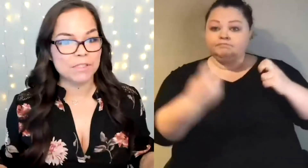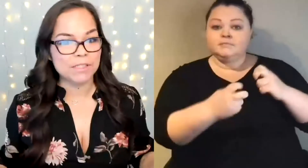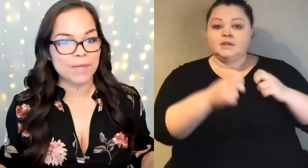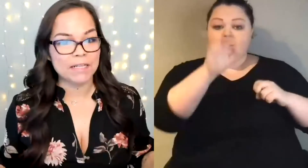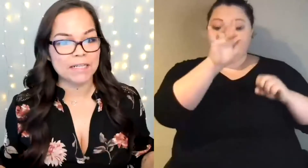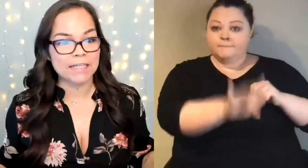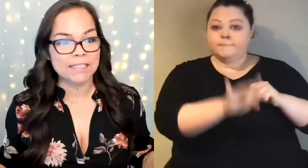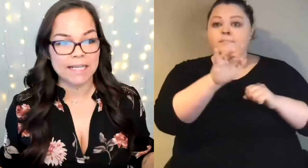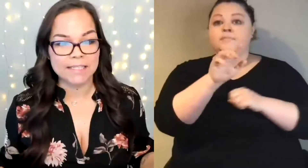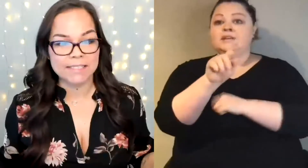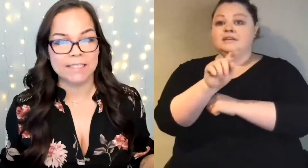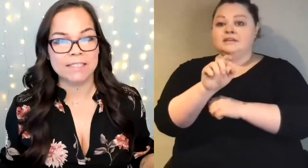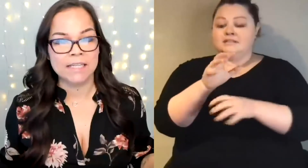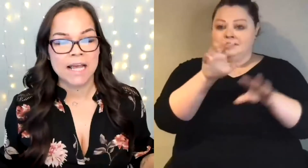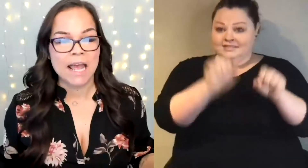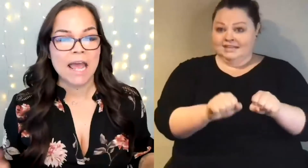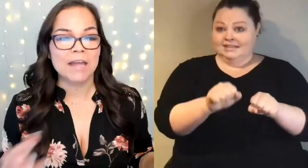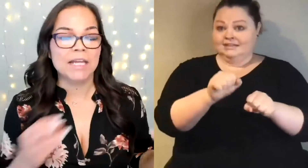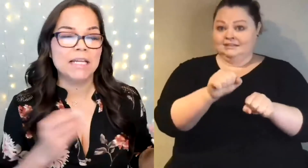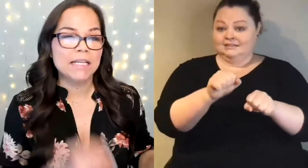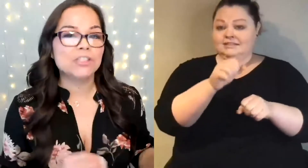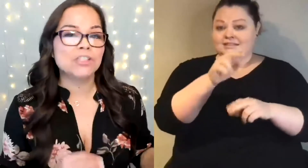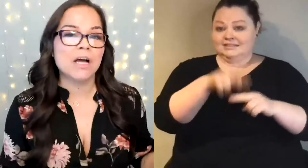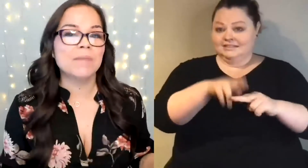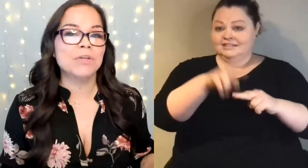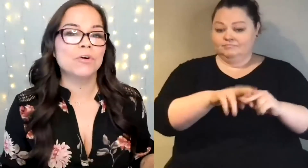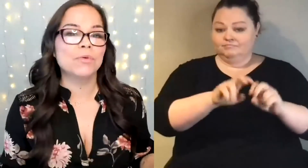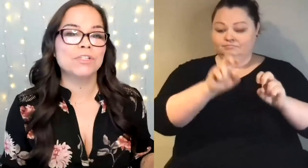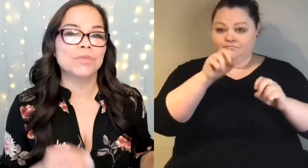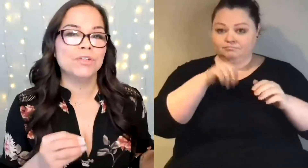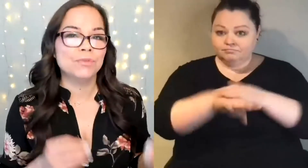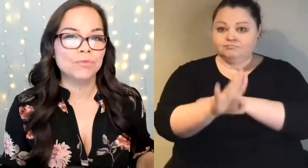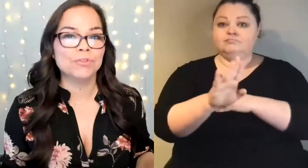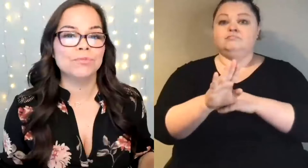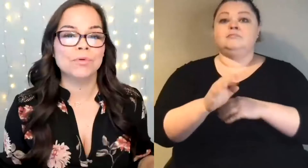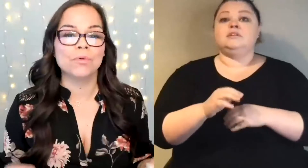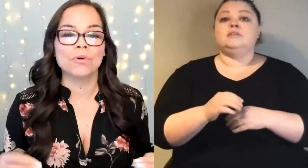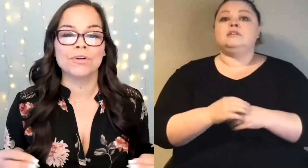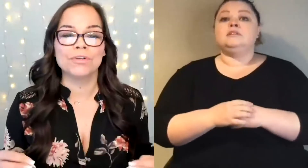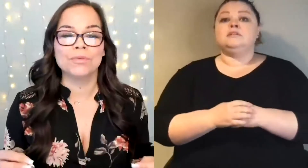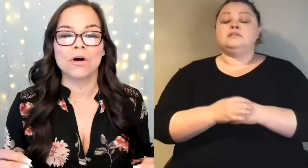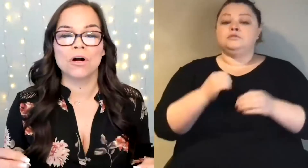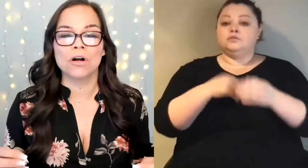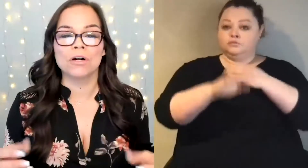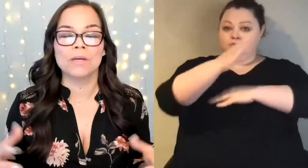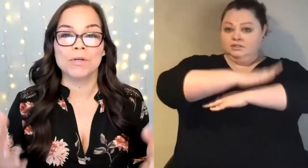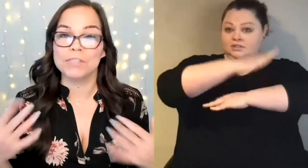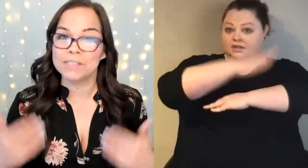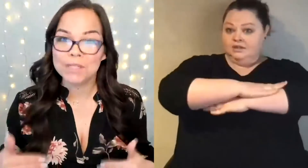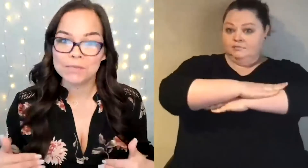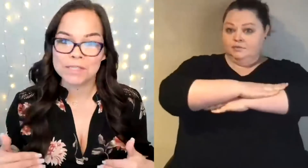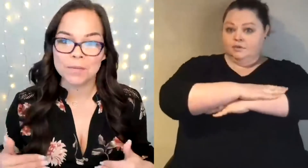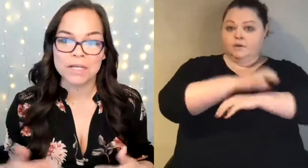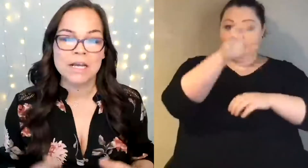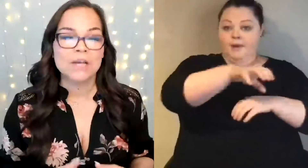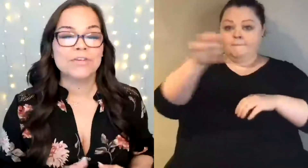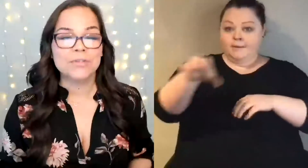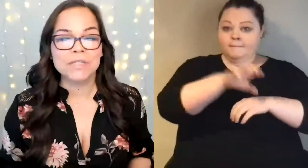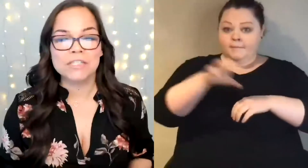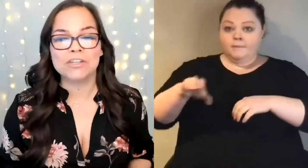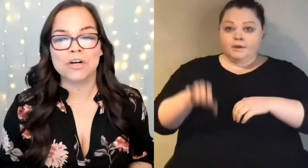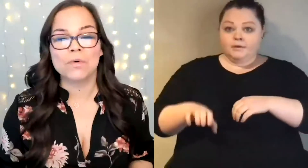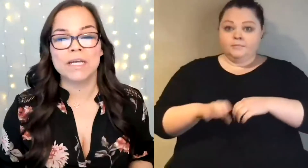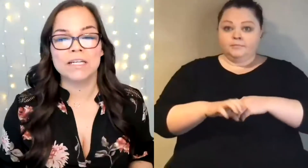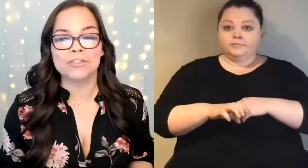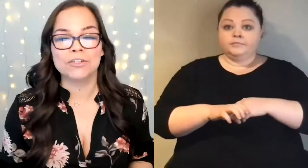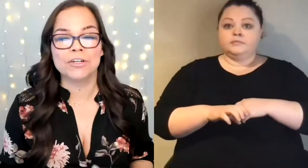the tables by clicking Take a Seat. And each time you go into a new room or you are about to speak with someone, you